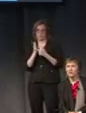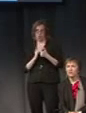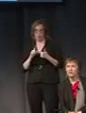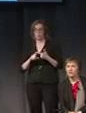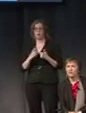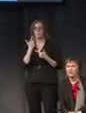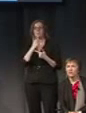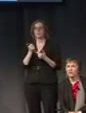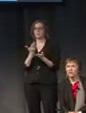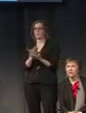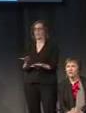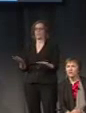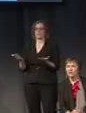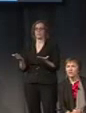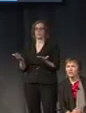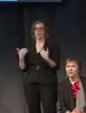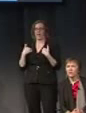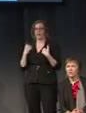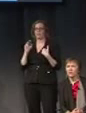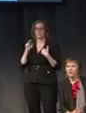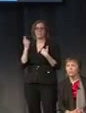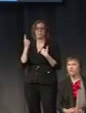of things,